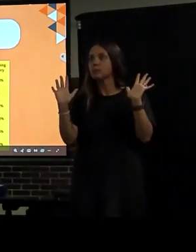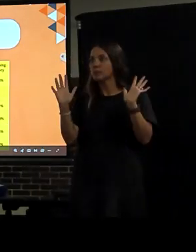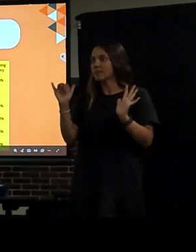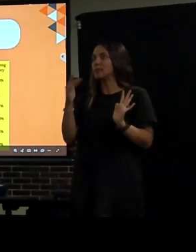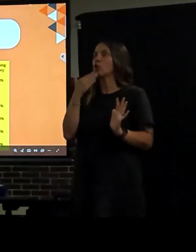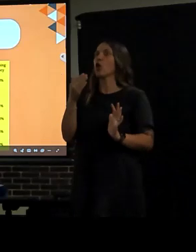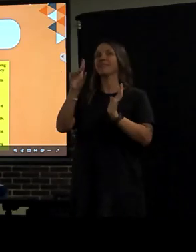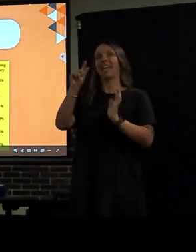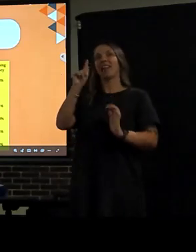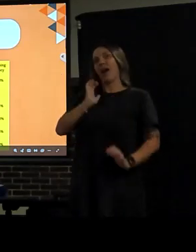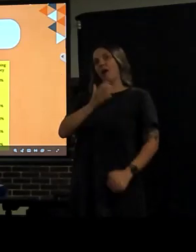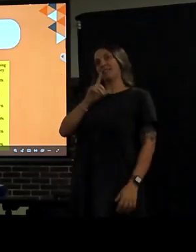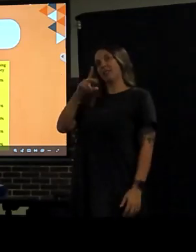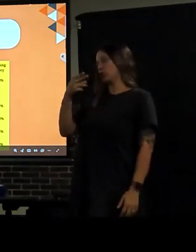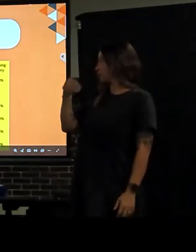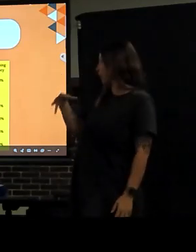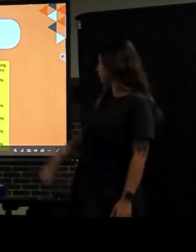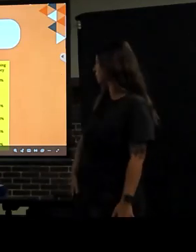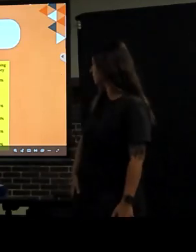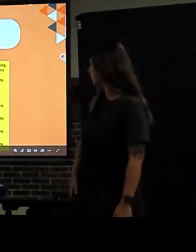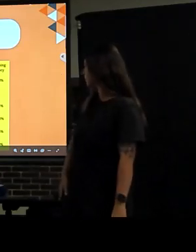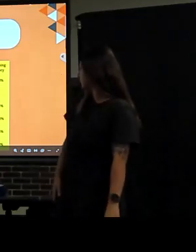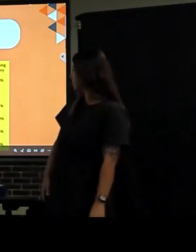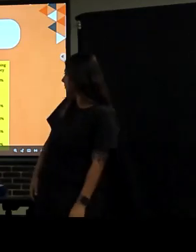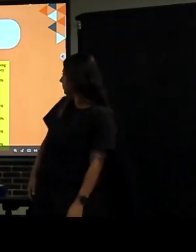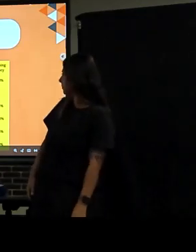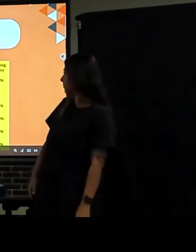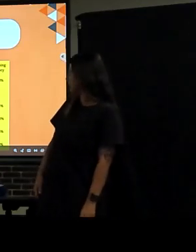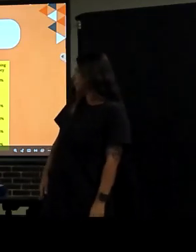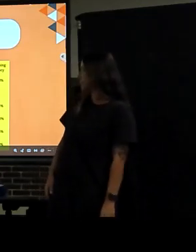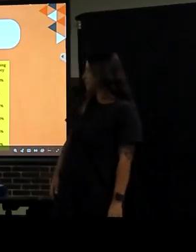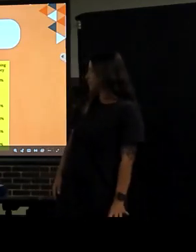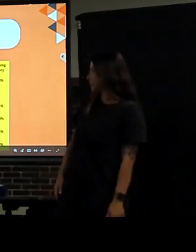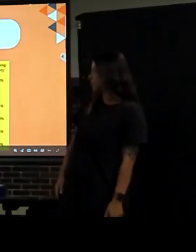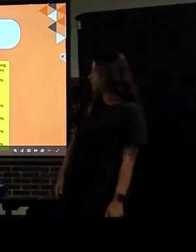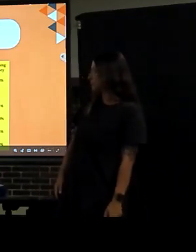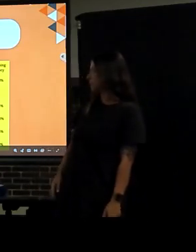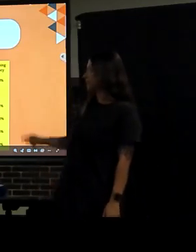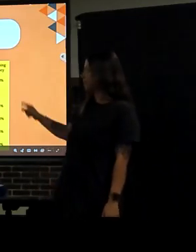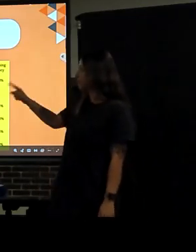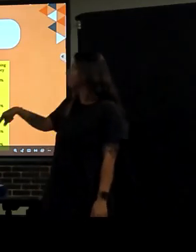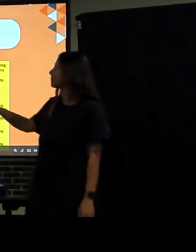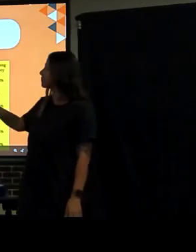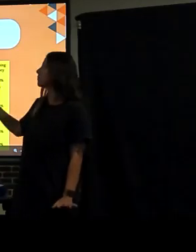So 10 out of 13 are almost at grade level.